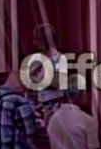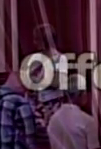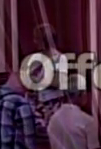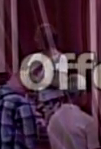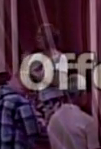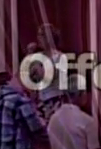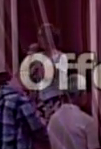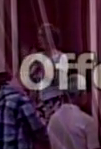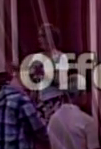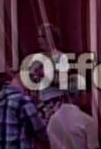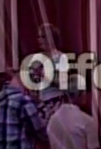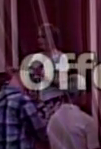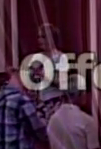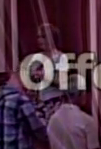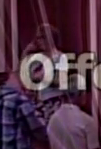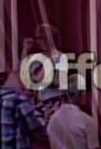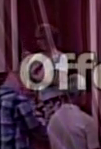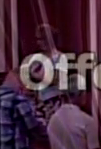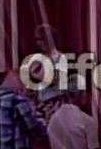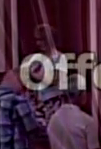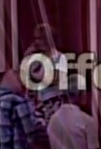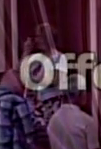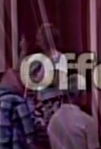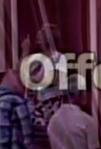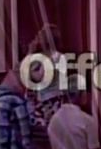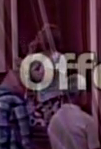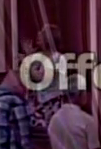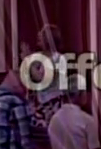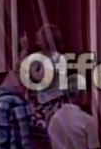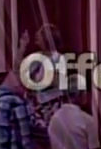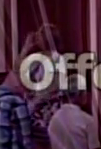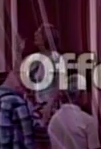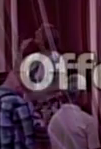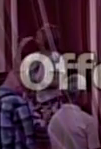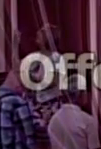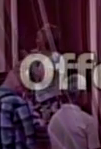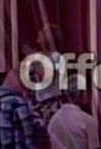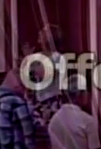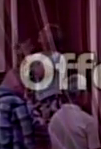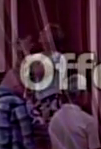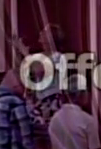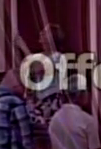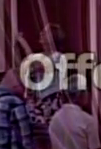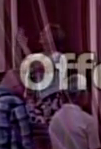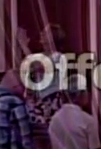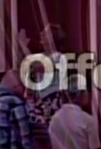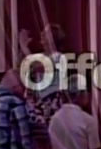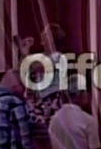will be blessed by you because of it, because you promised that you would. Thank you, Lord. In Jesus' name we pray.